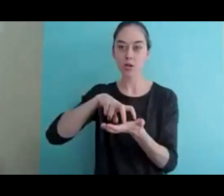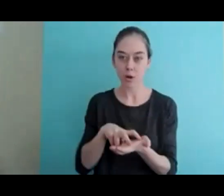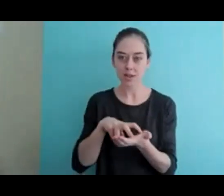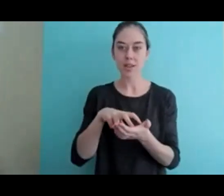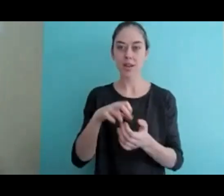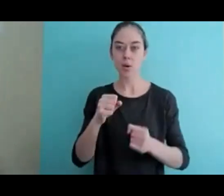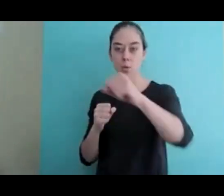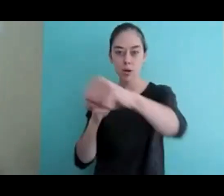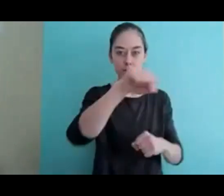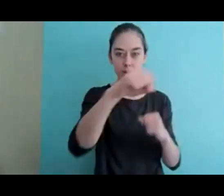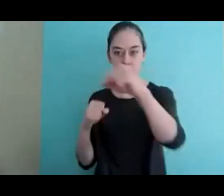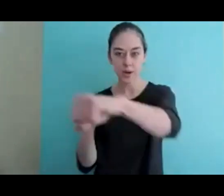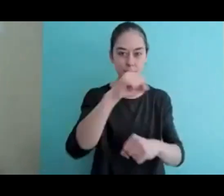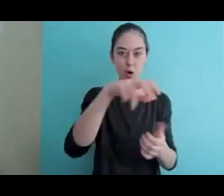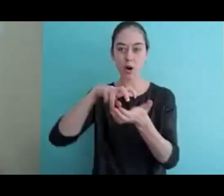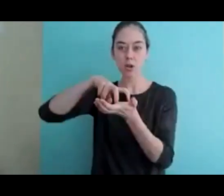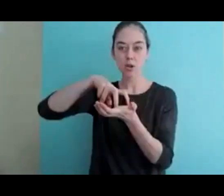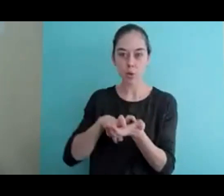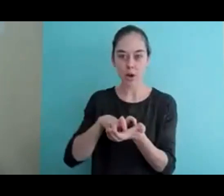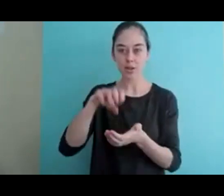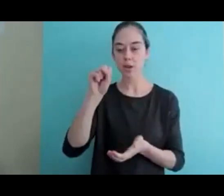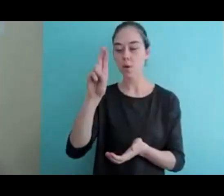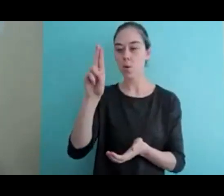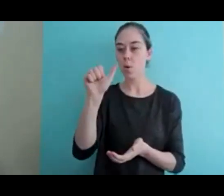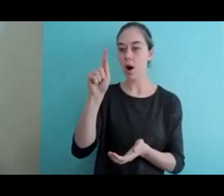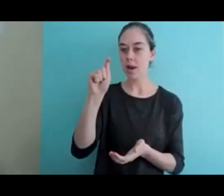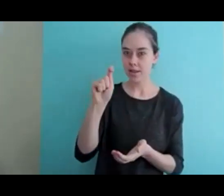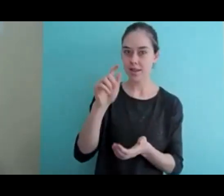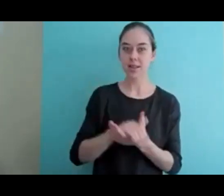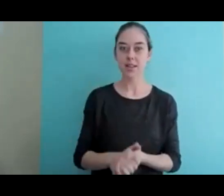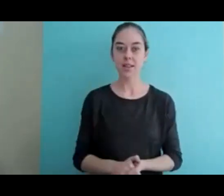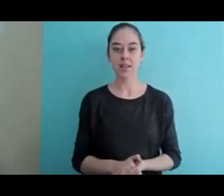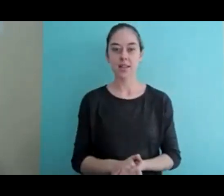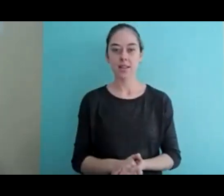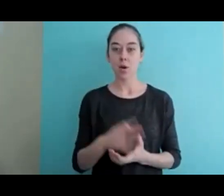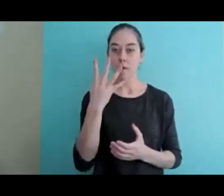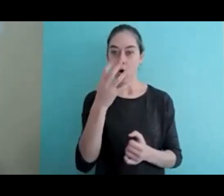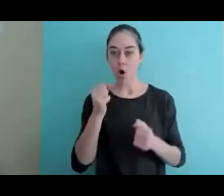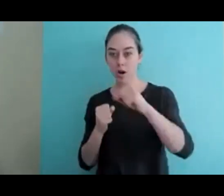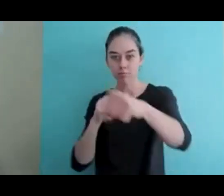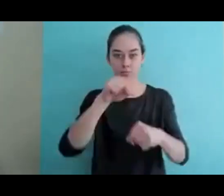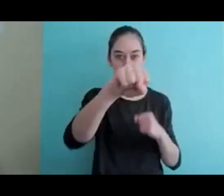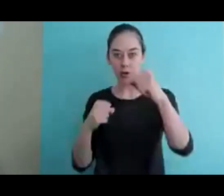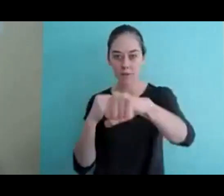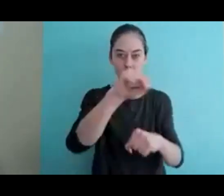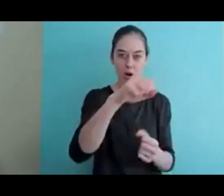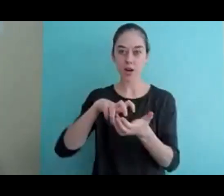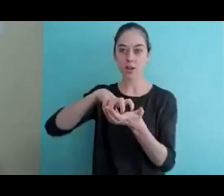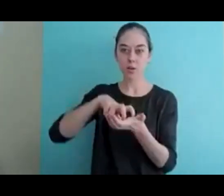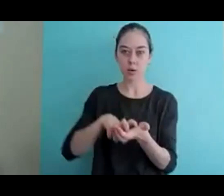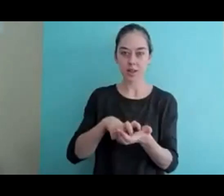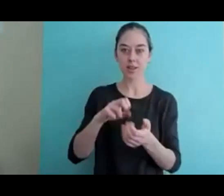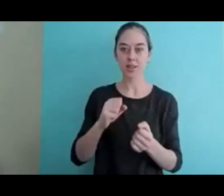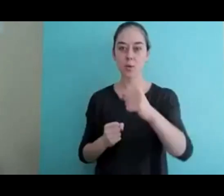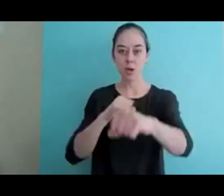Let's go. Four and squat. Four and squat.